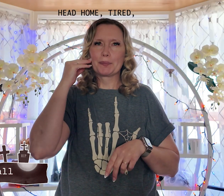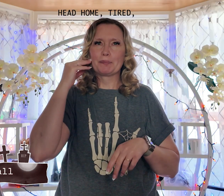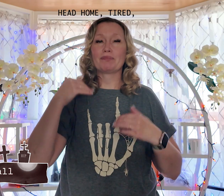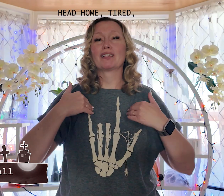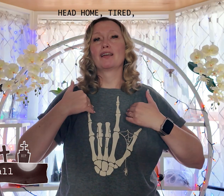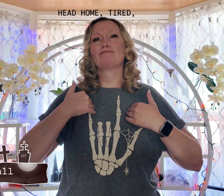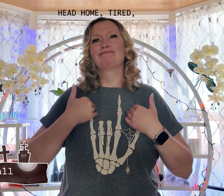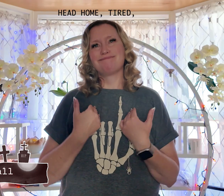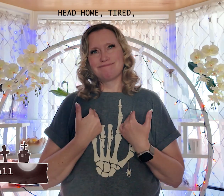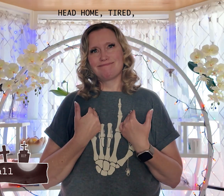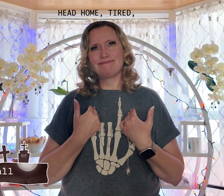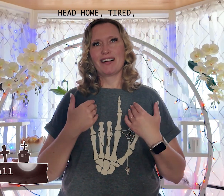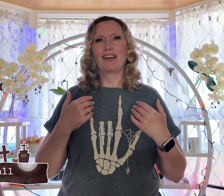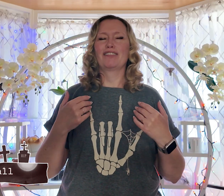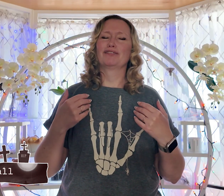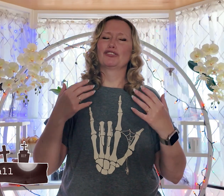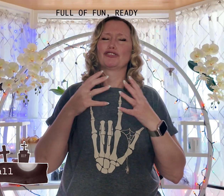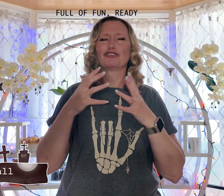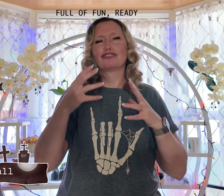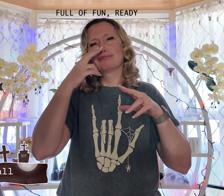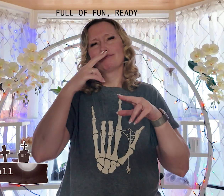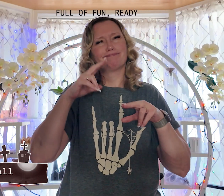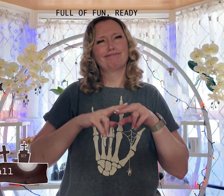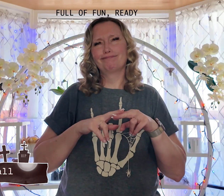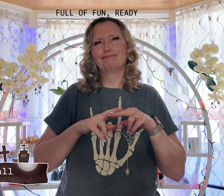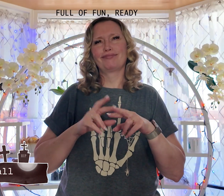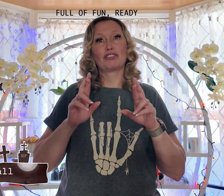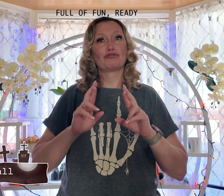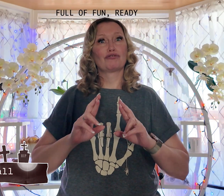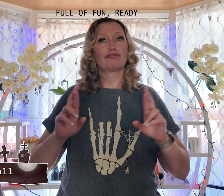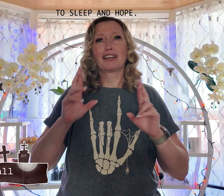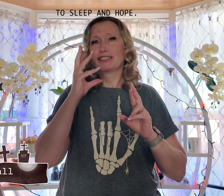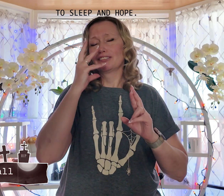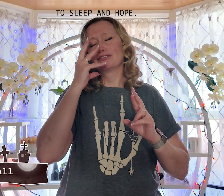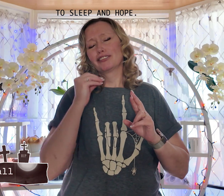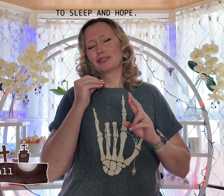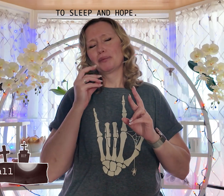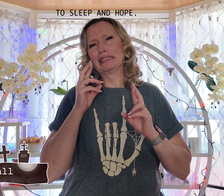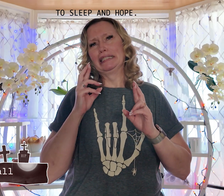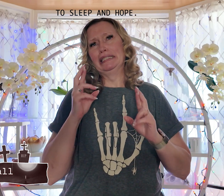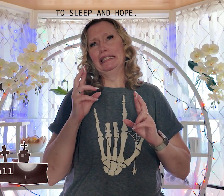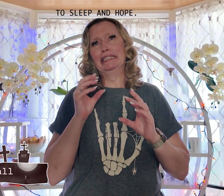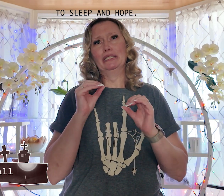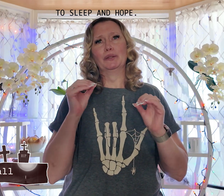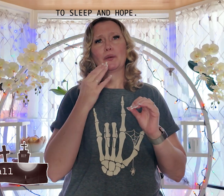home, tired, full of fun, ready to sleep, and hope